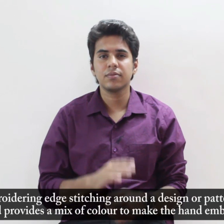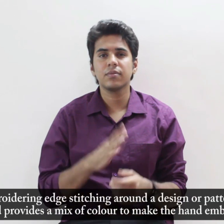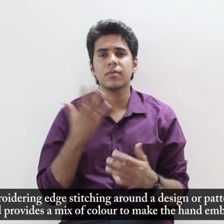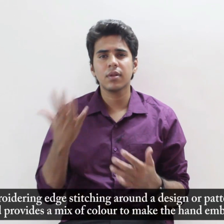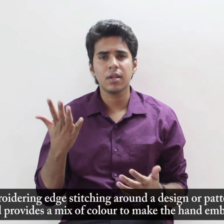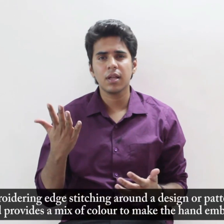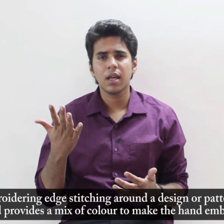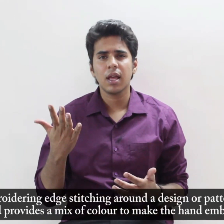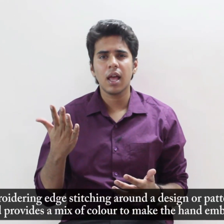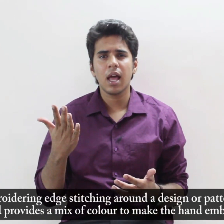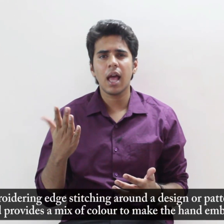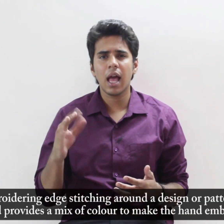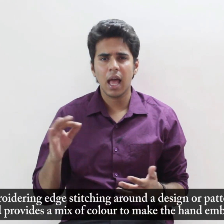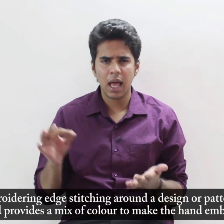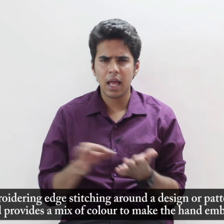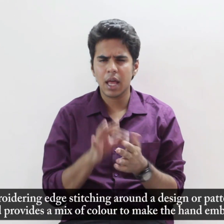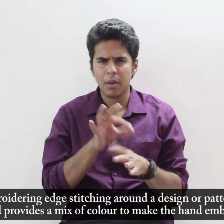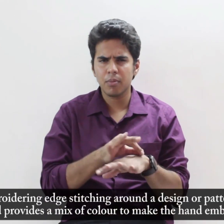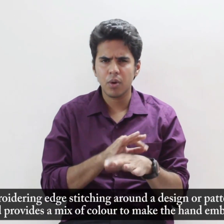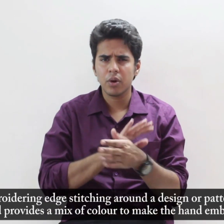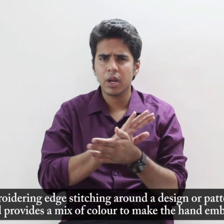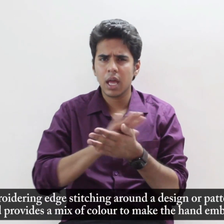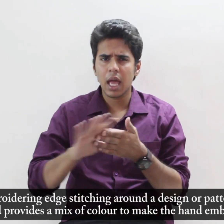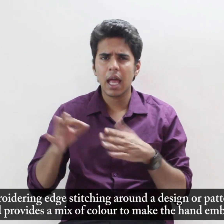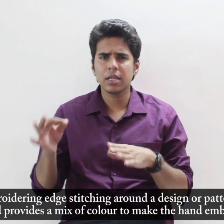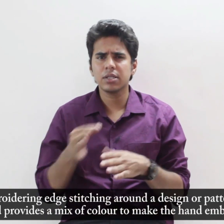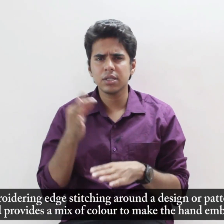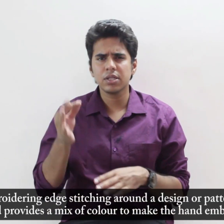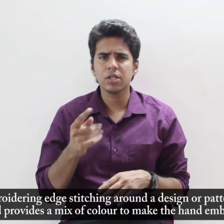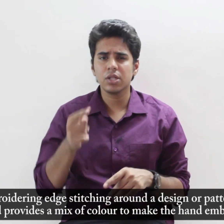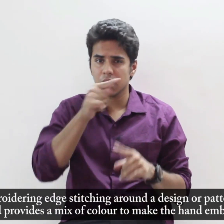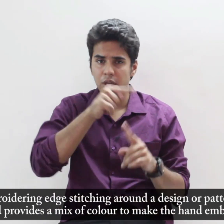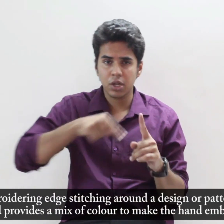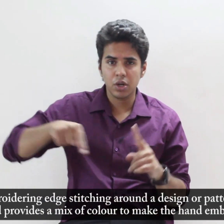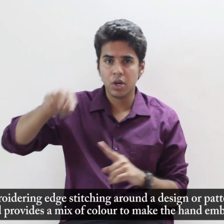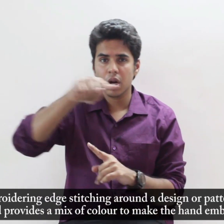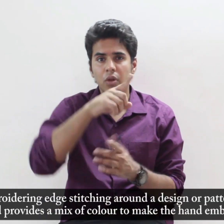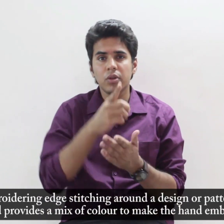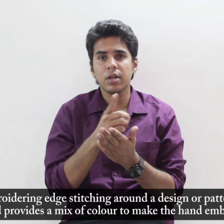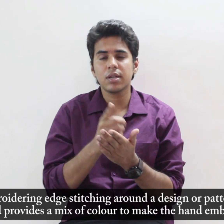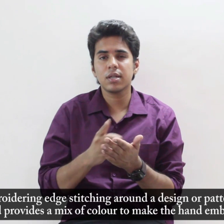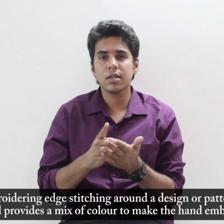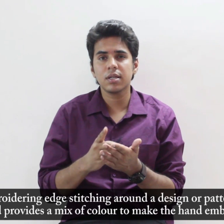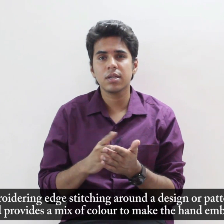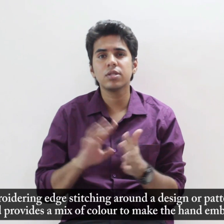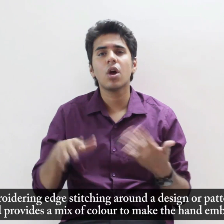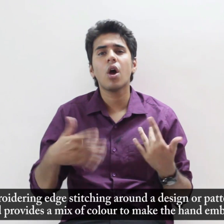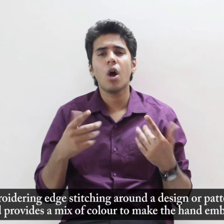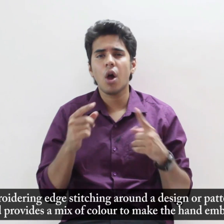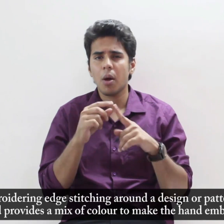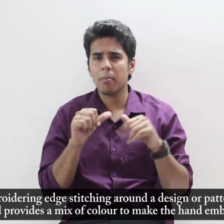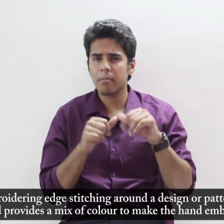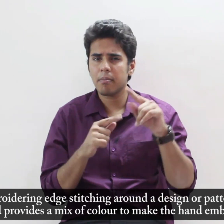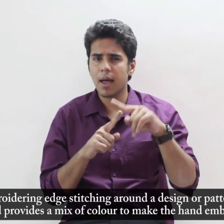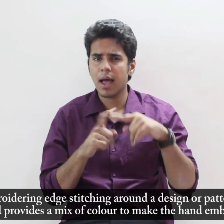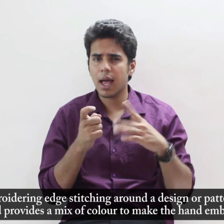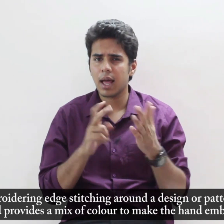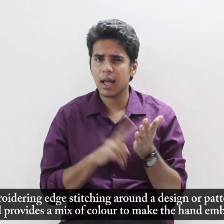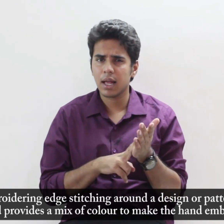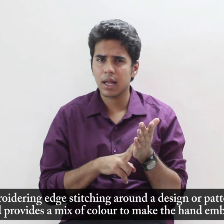Hand embroidering, edge stitching around a design or pattern adds texture and provides a mix of color to make the